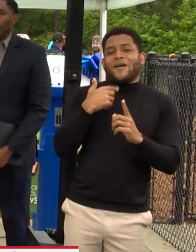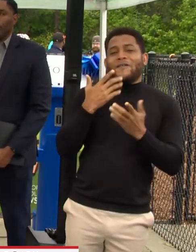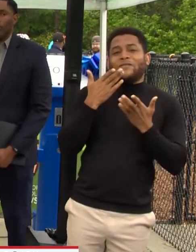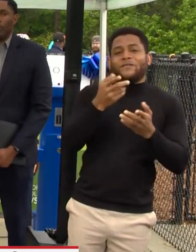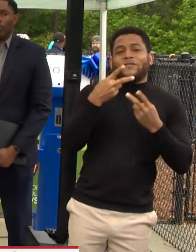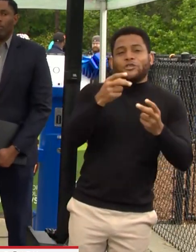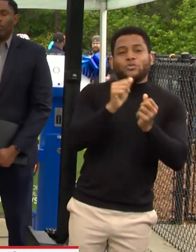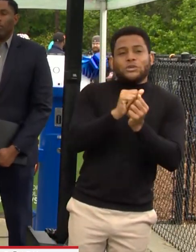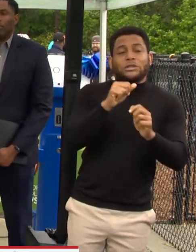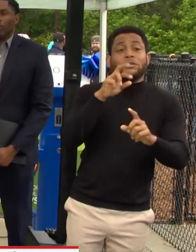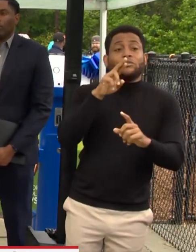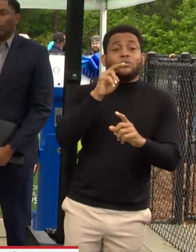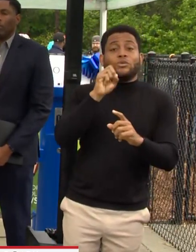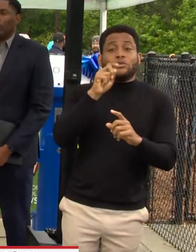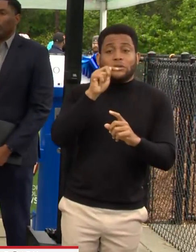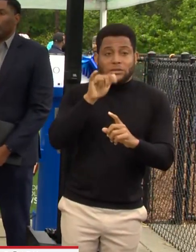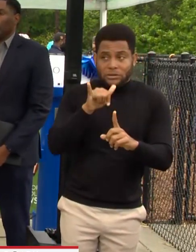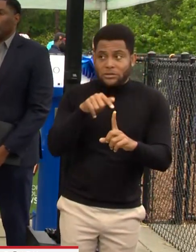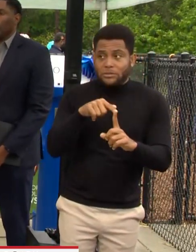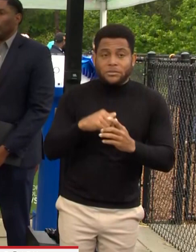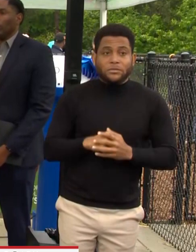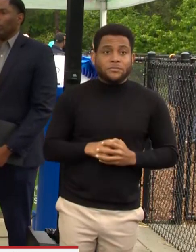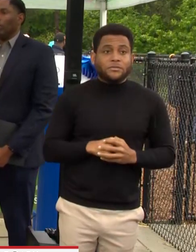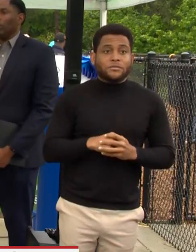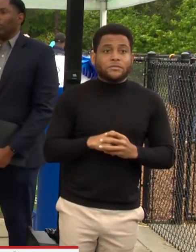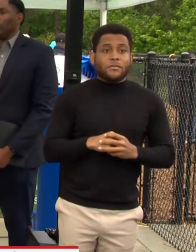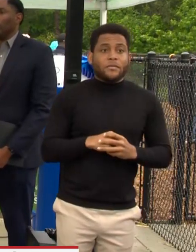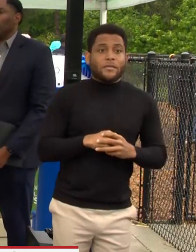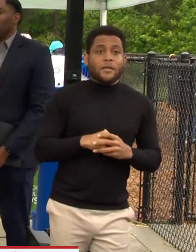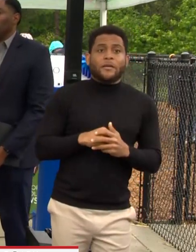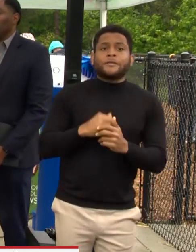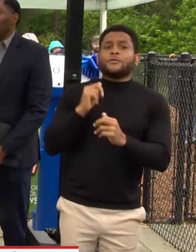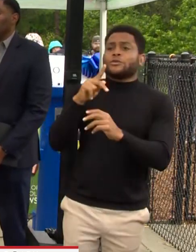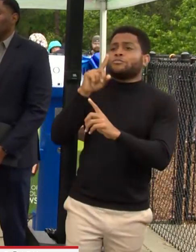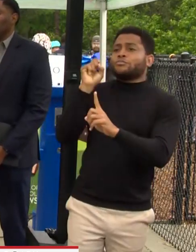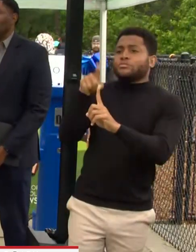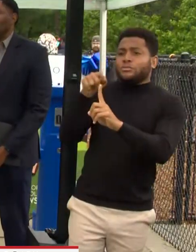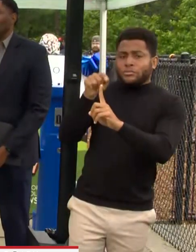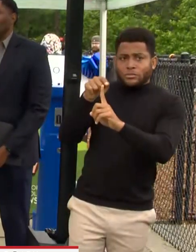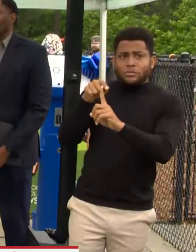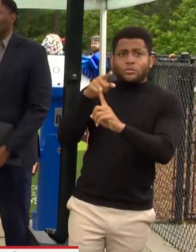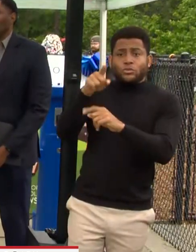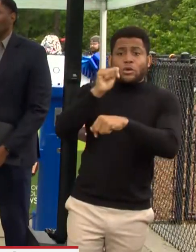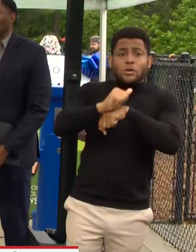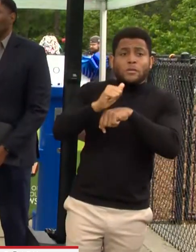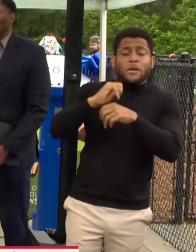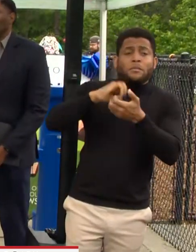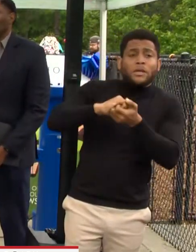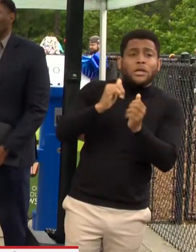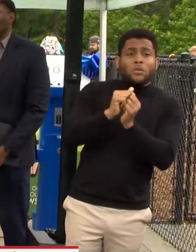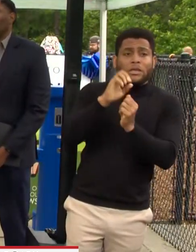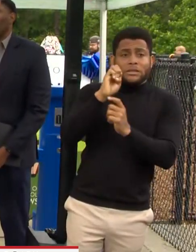Are you working with Eden on any other future projects right now? We are working very closely with